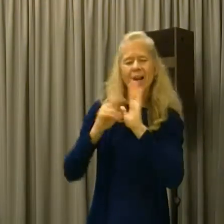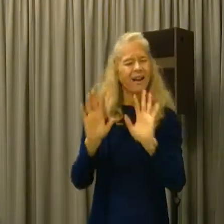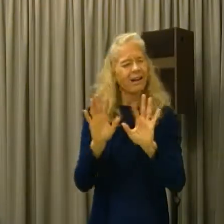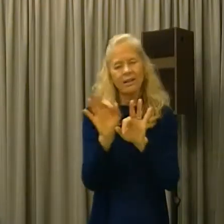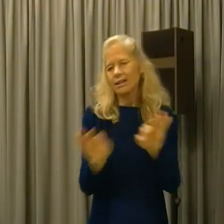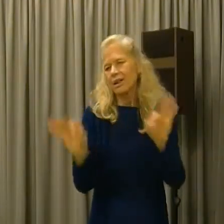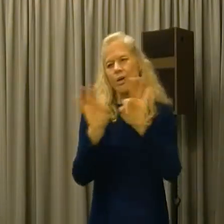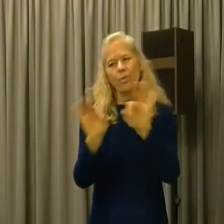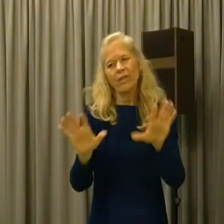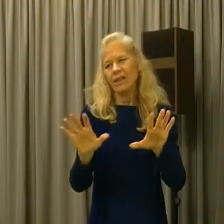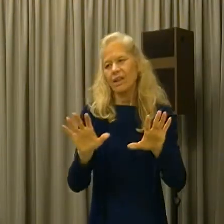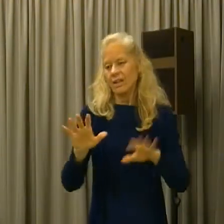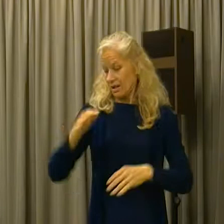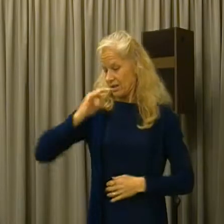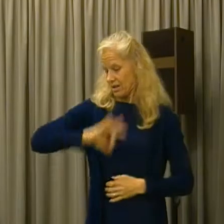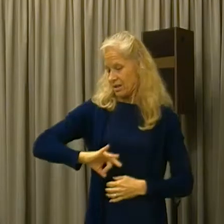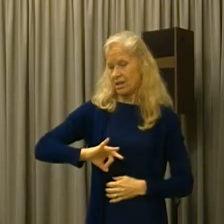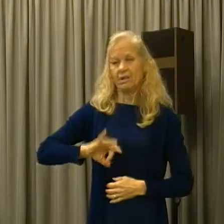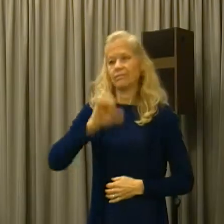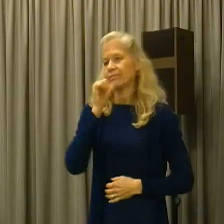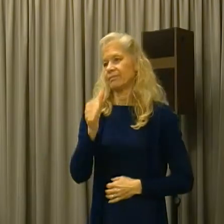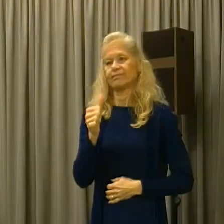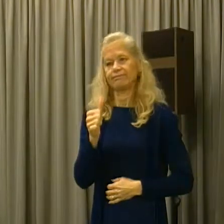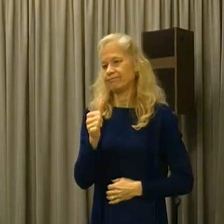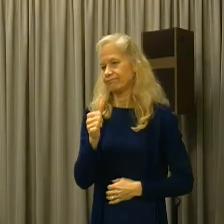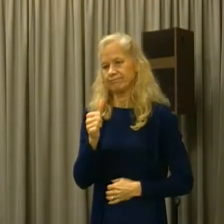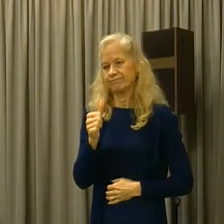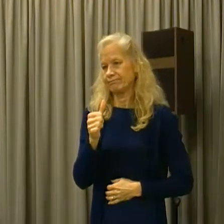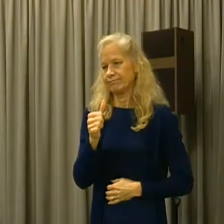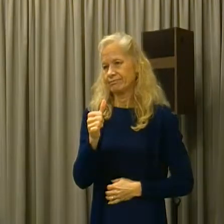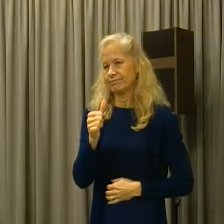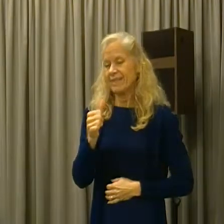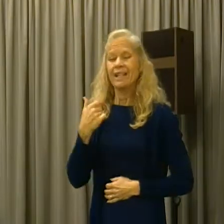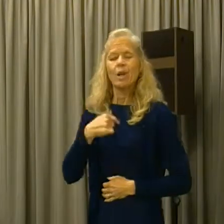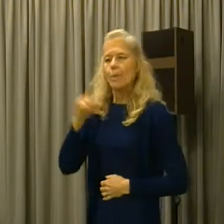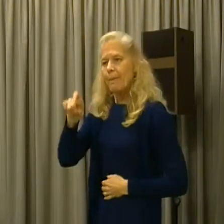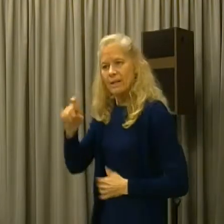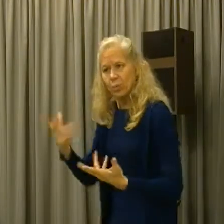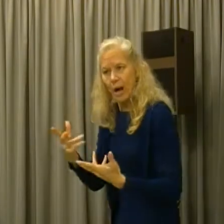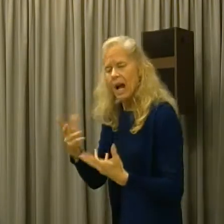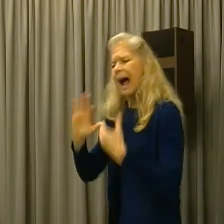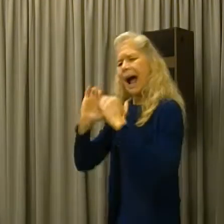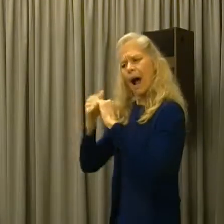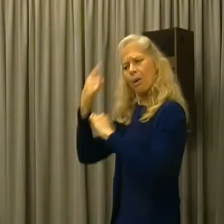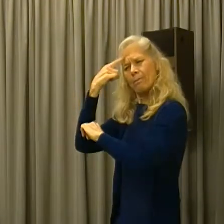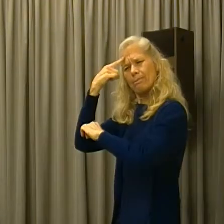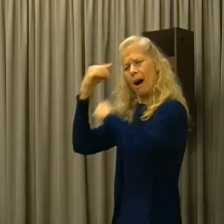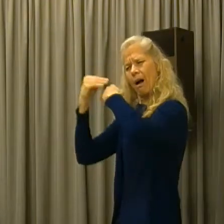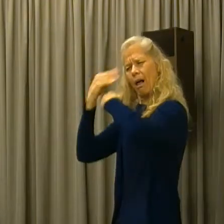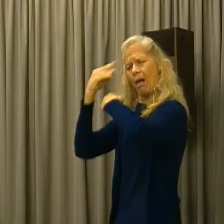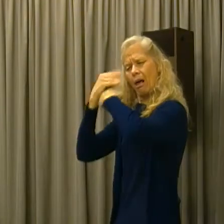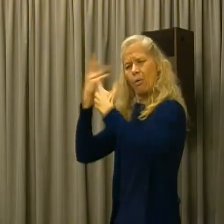God, so that can affect our thoughts. Some example of some human thinking.